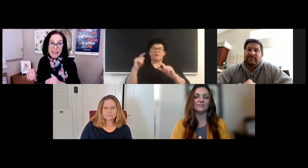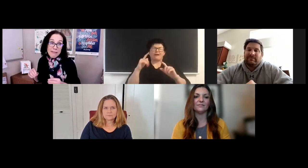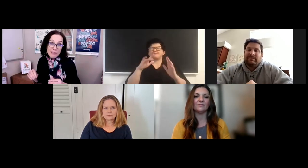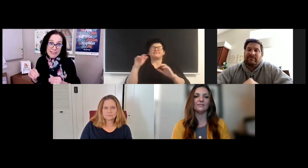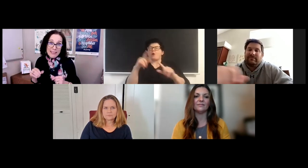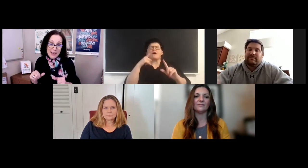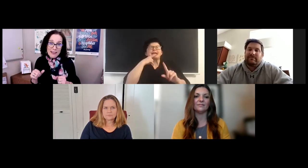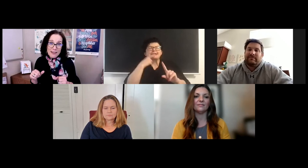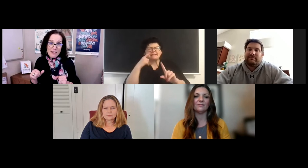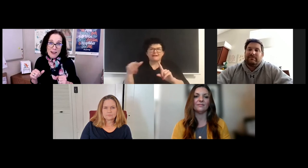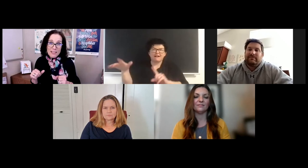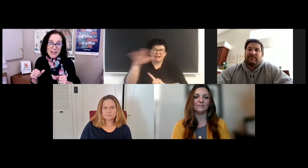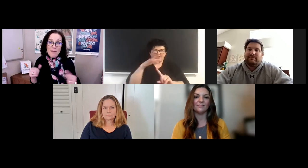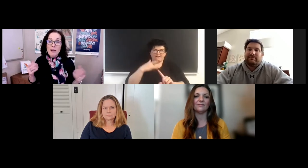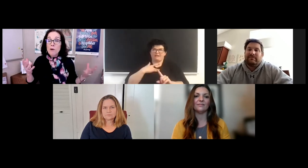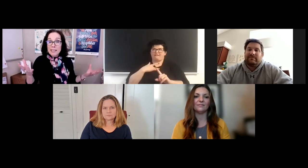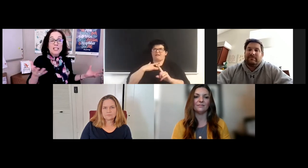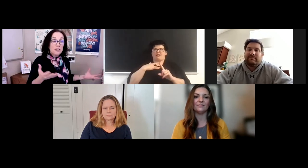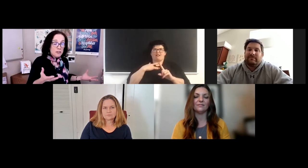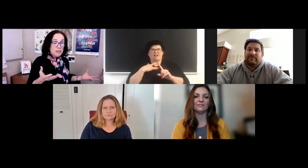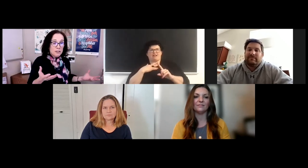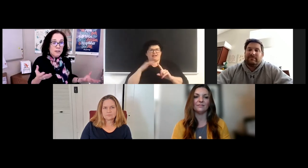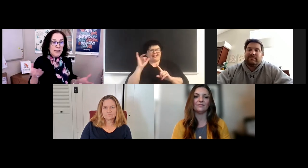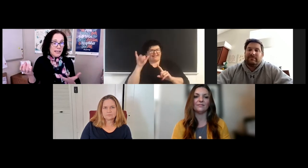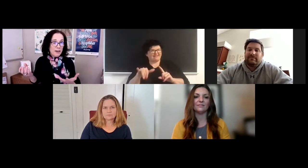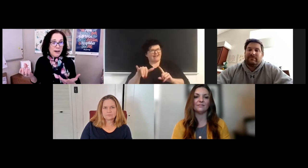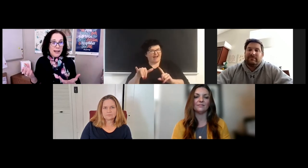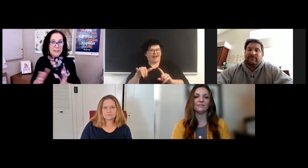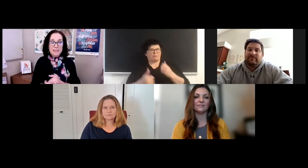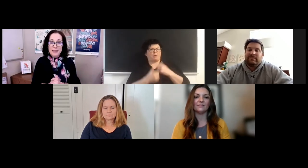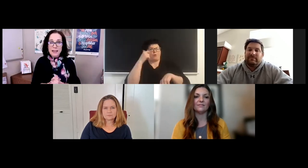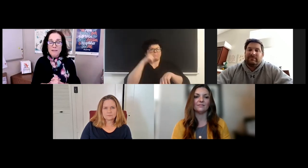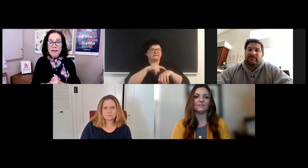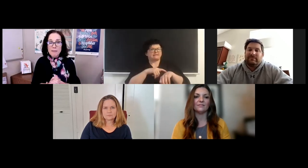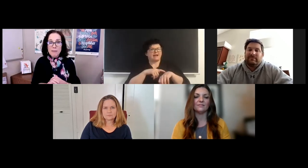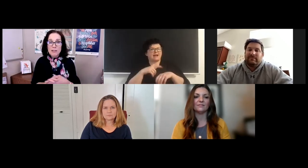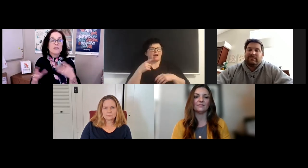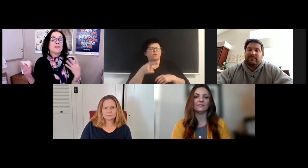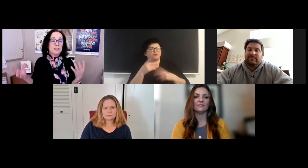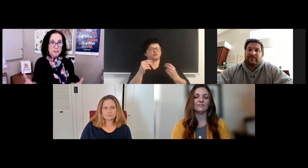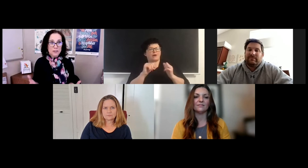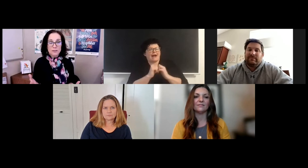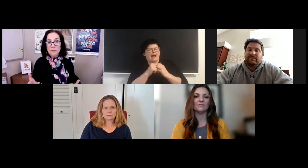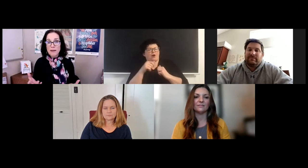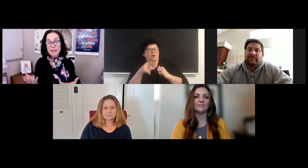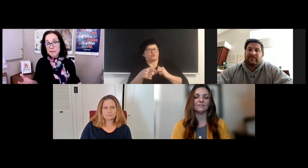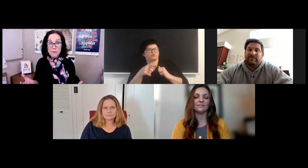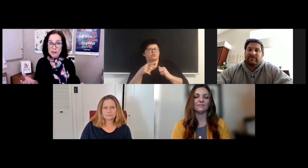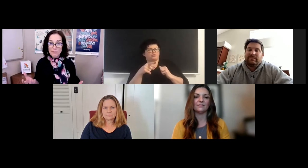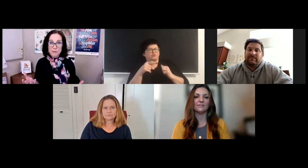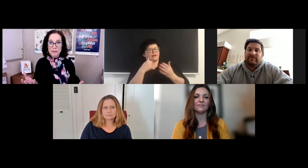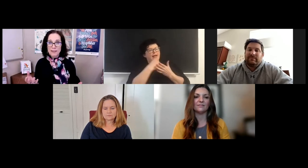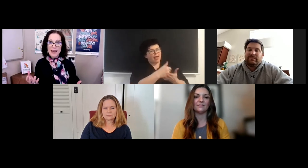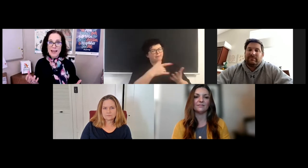are they feeling like that a lot of the time? And what can you do, you know, as, you know, family members to make them feel